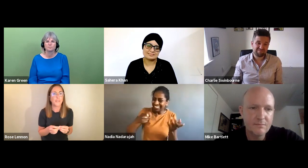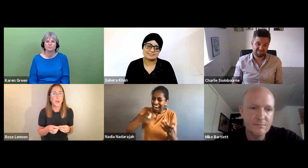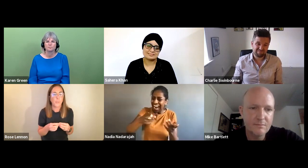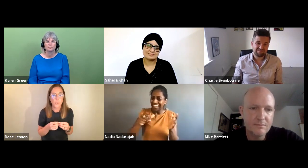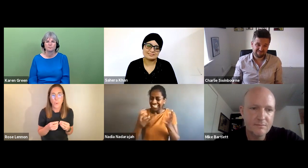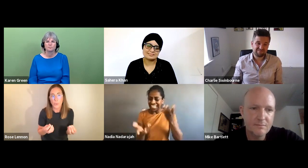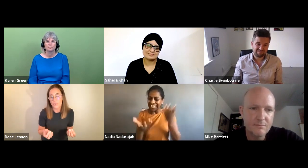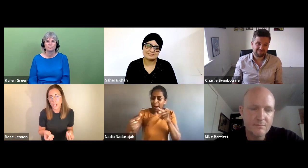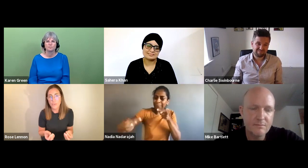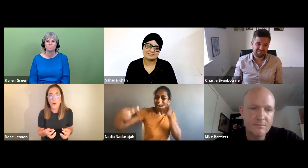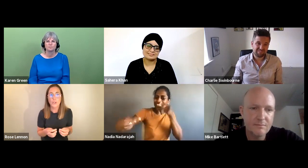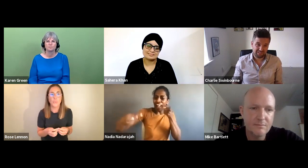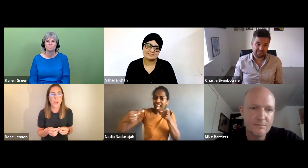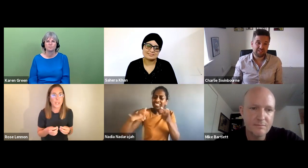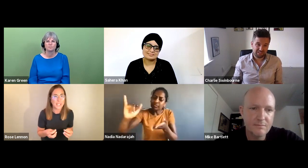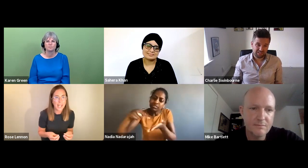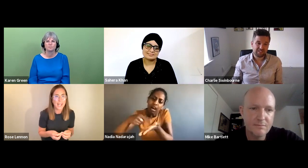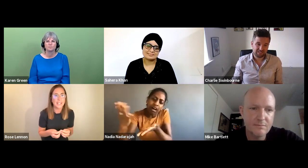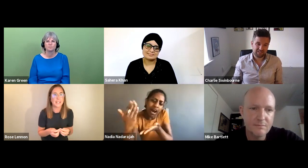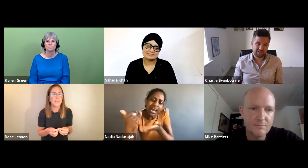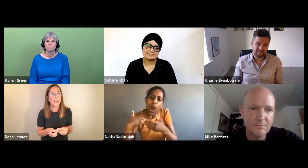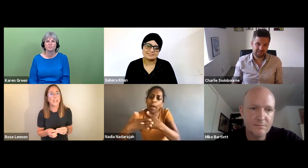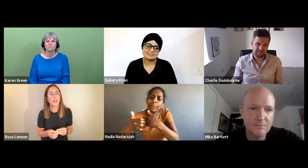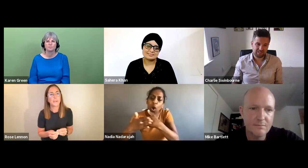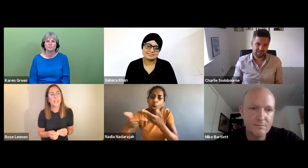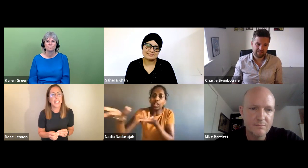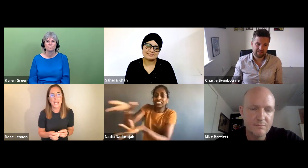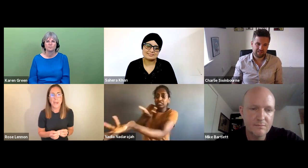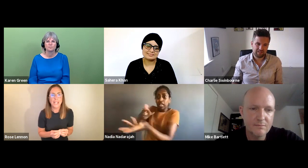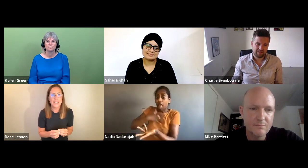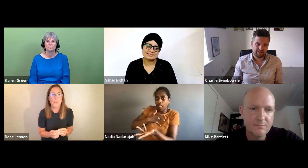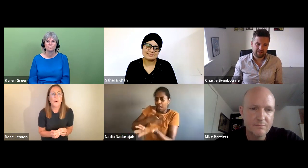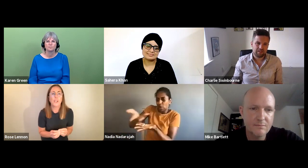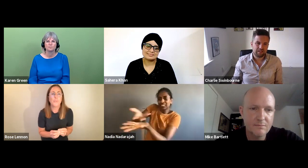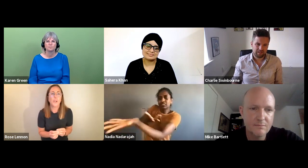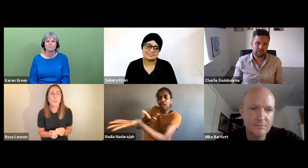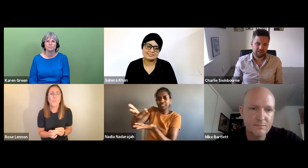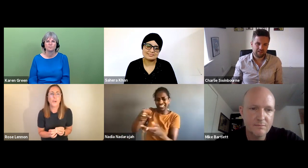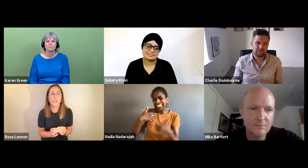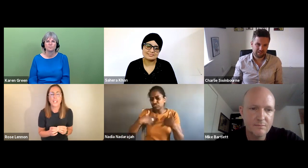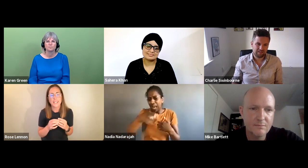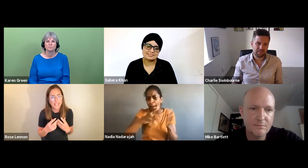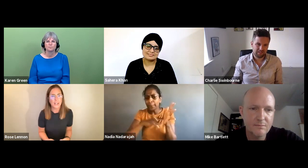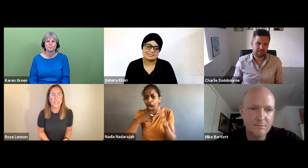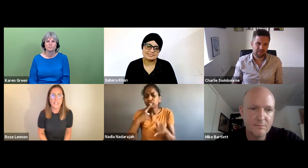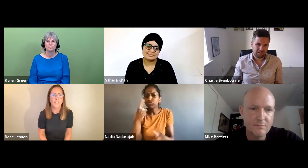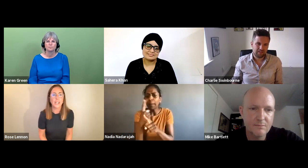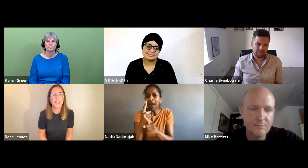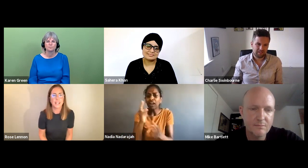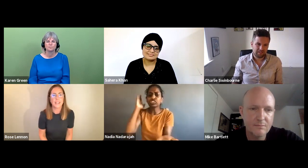of what's right and wrong and where we stand, and, you know, get that banter. What that discussion is vital, I